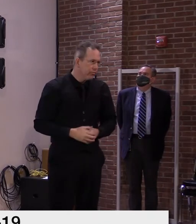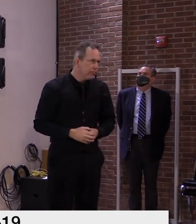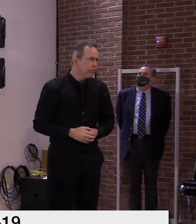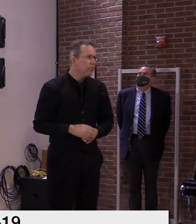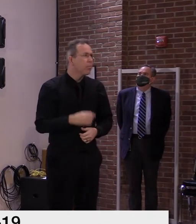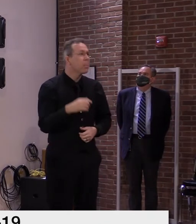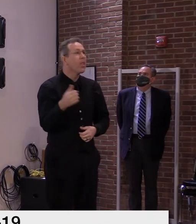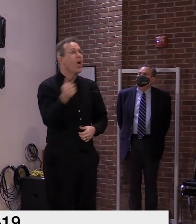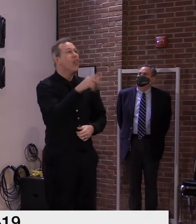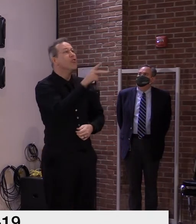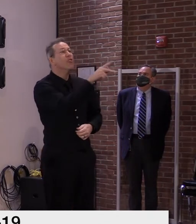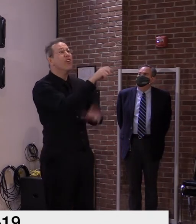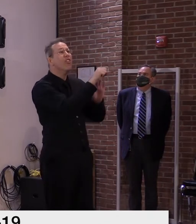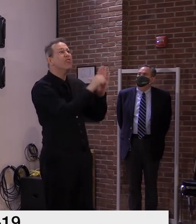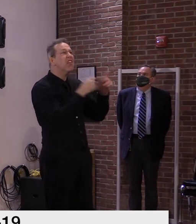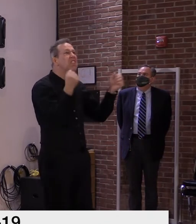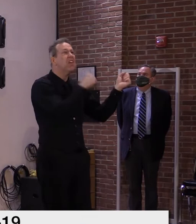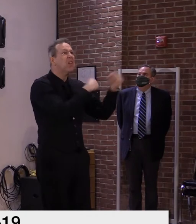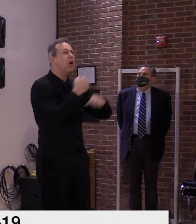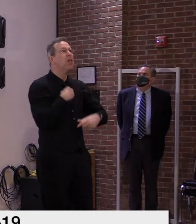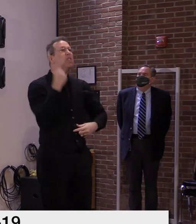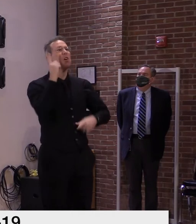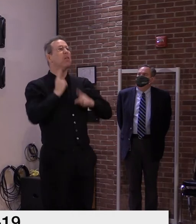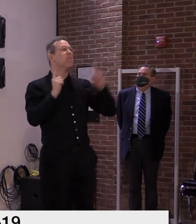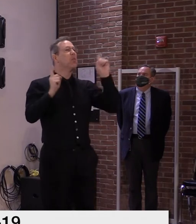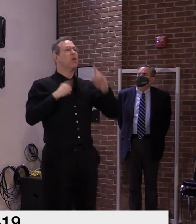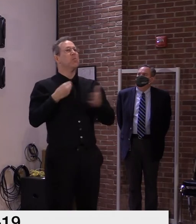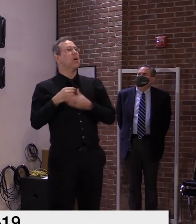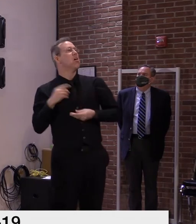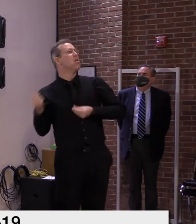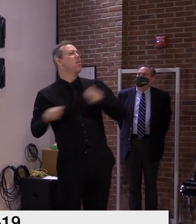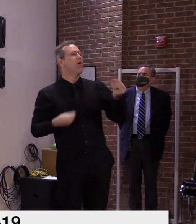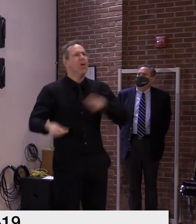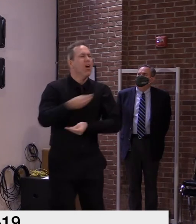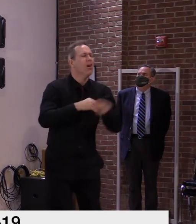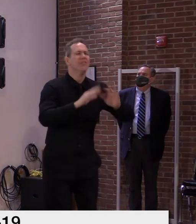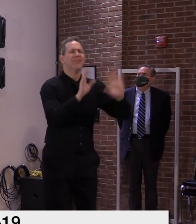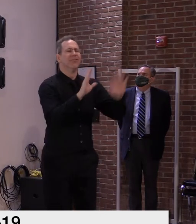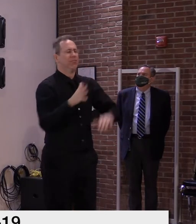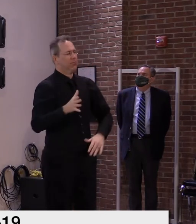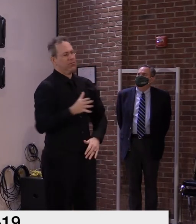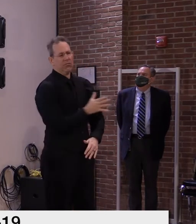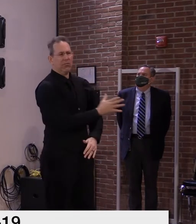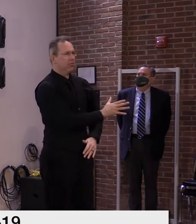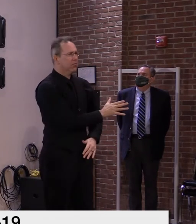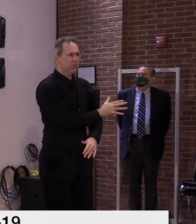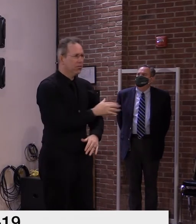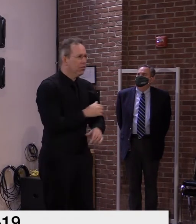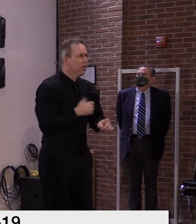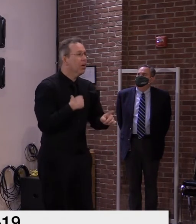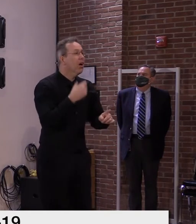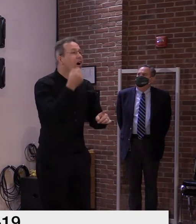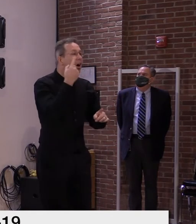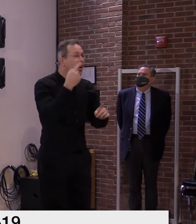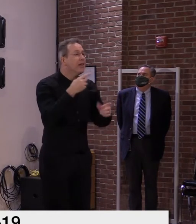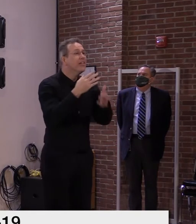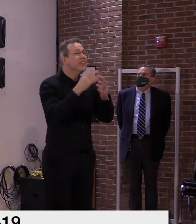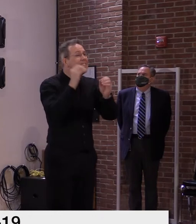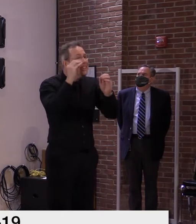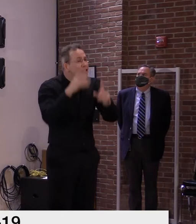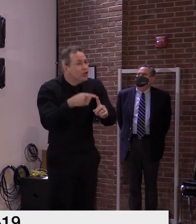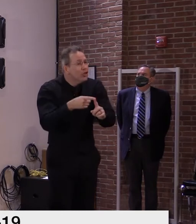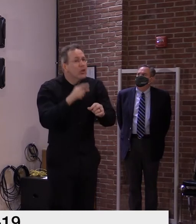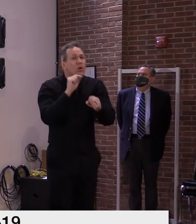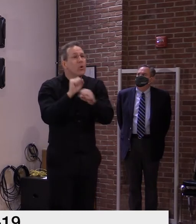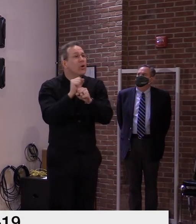will still benefit from vaccine, no question, but they probably won't die from COVID or be hospitalized from COVID.